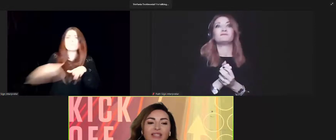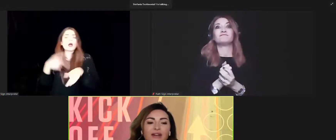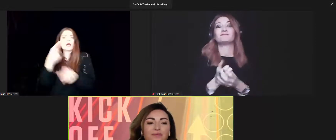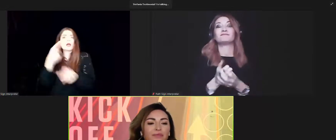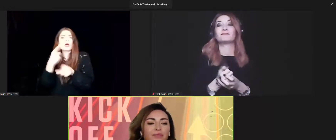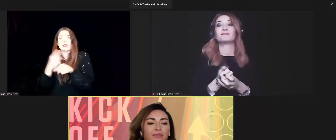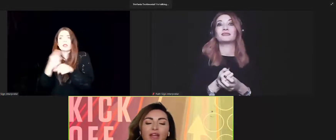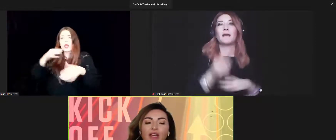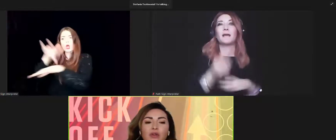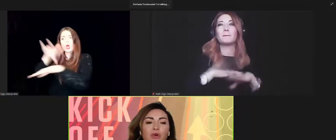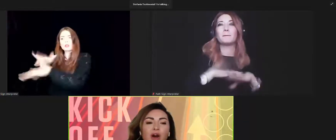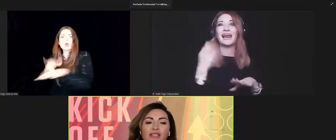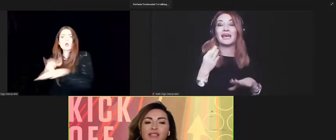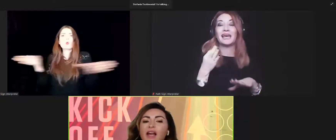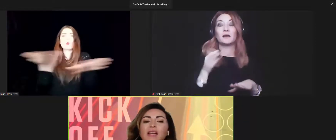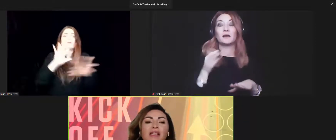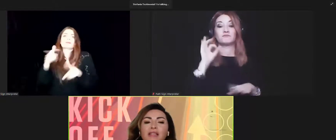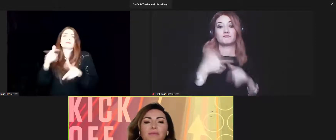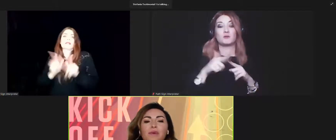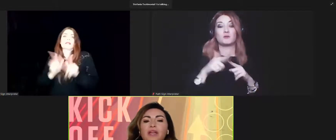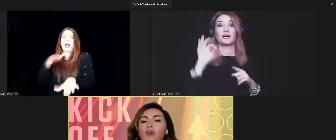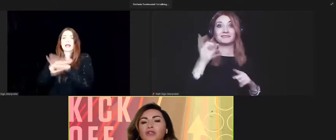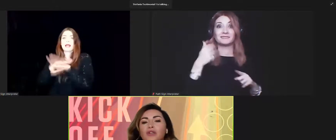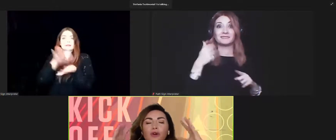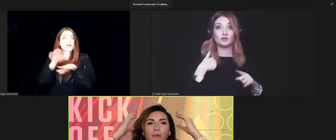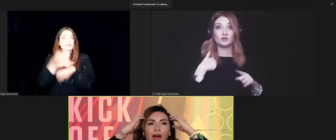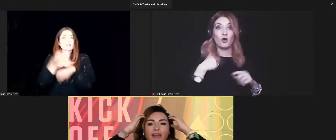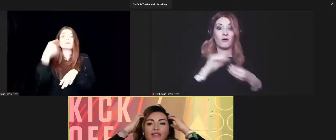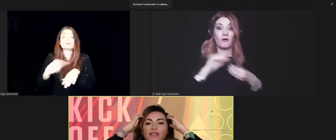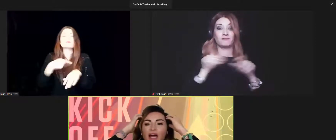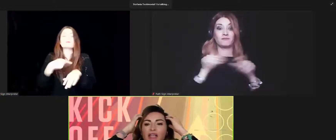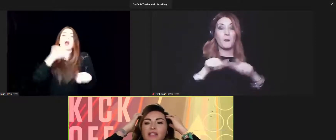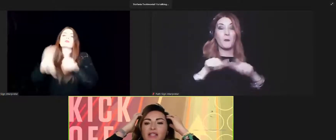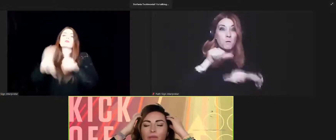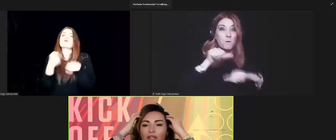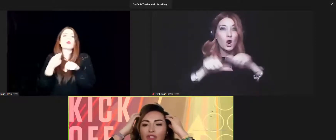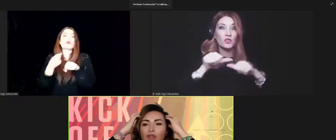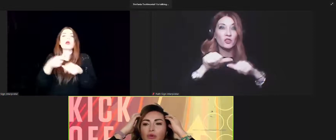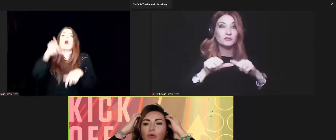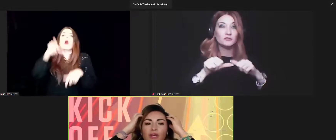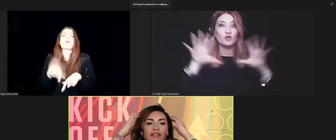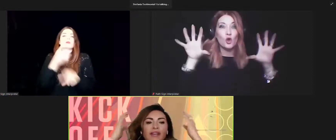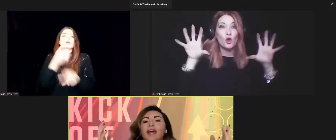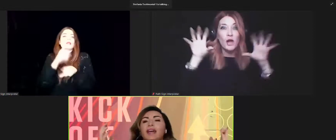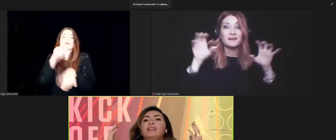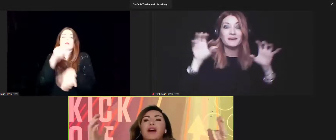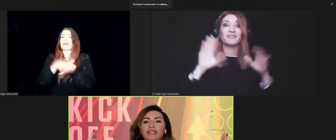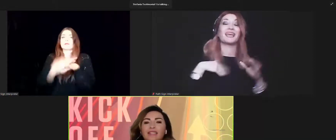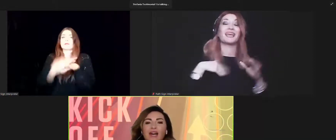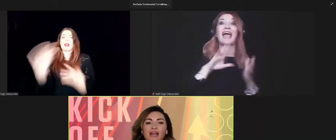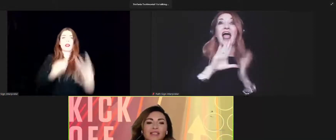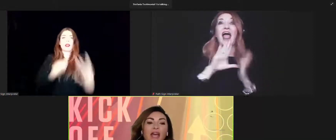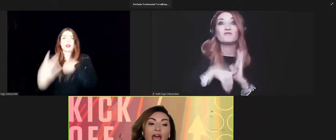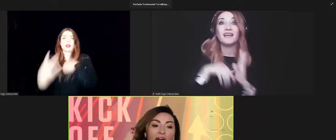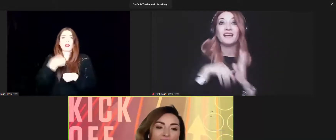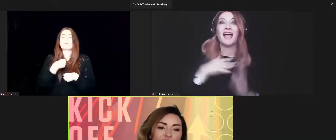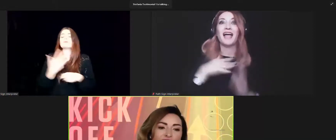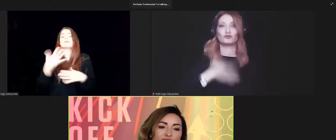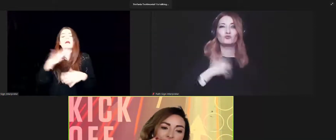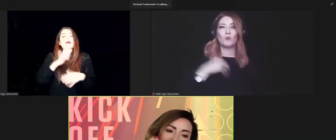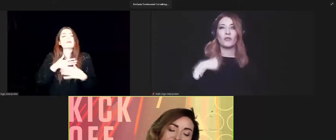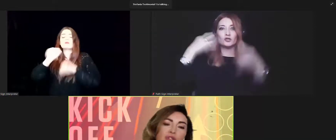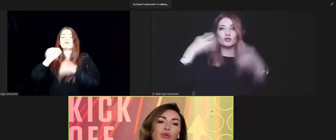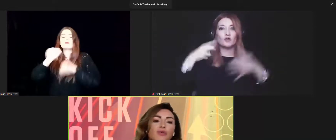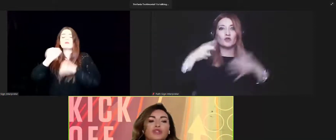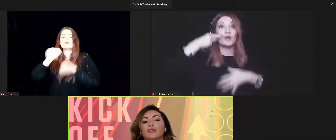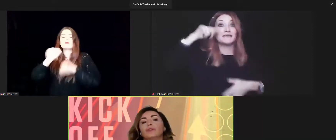everything. You are struggling because your mind tries to sabotage you with negative ideas. Action